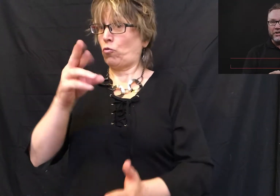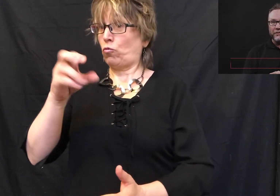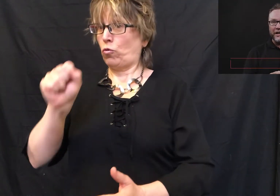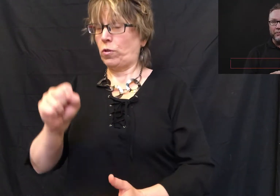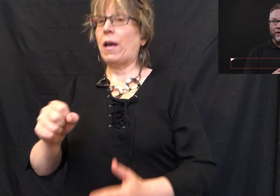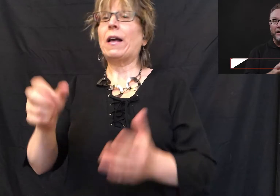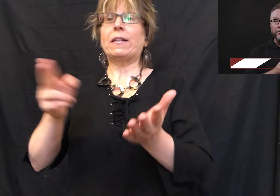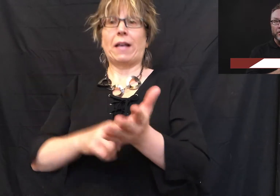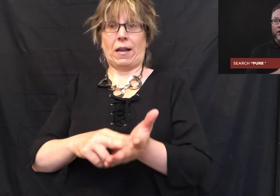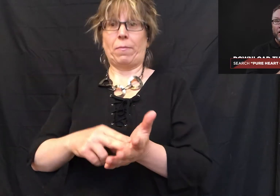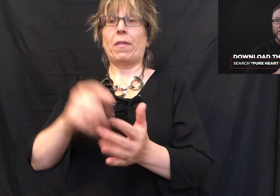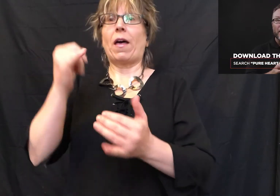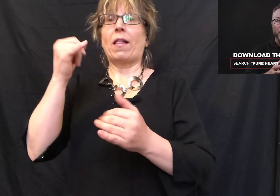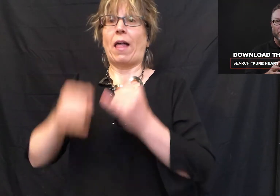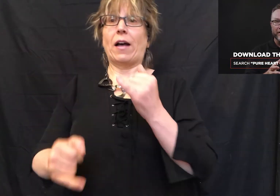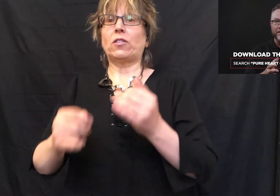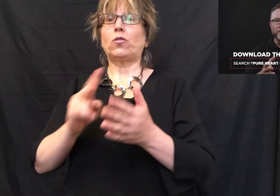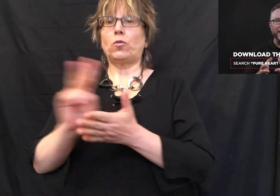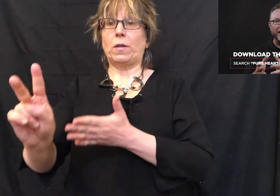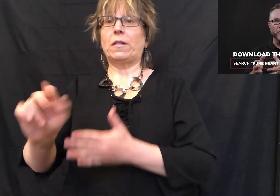last 2 weeks of April at